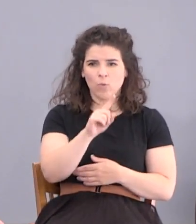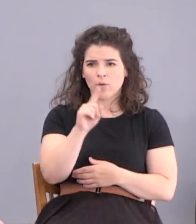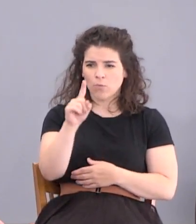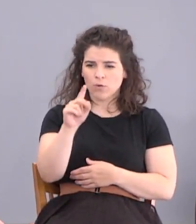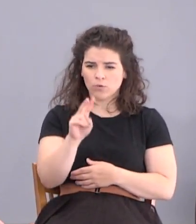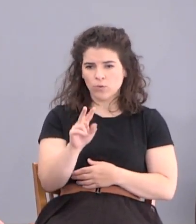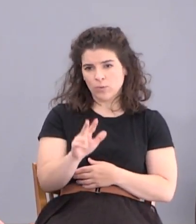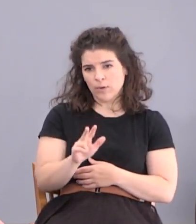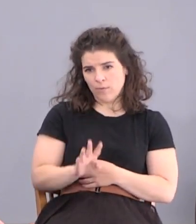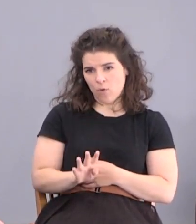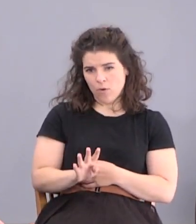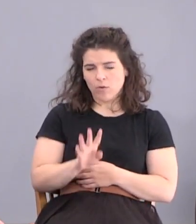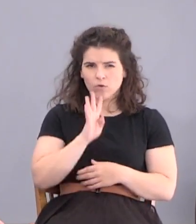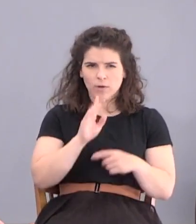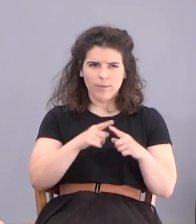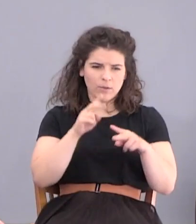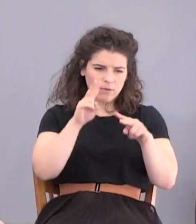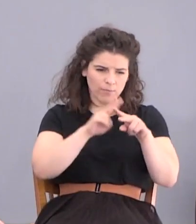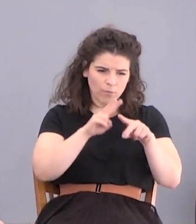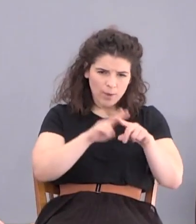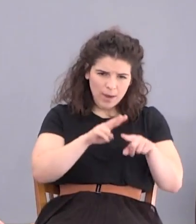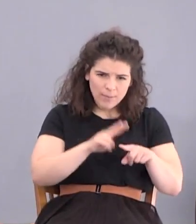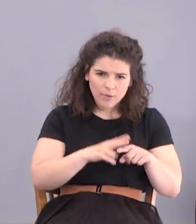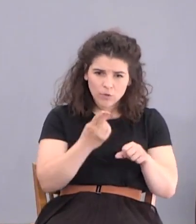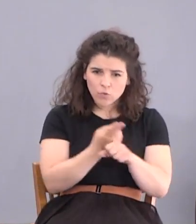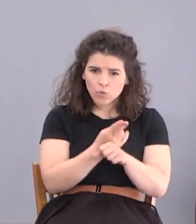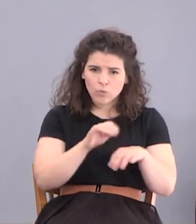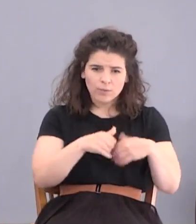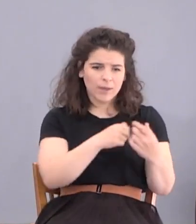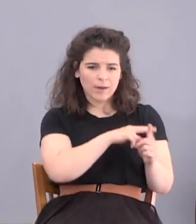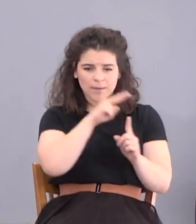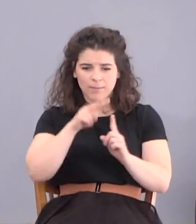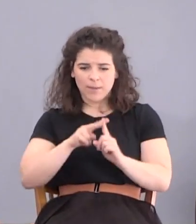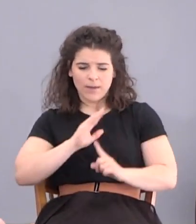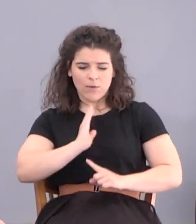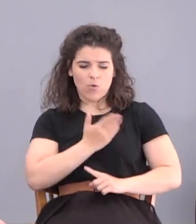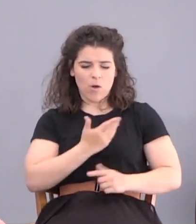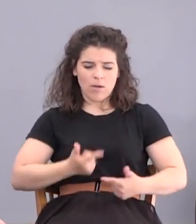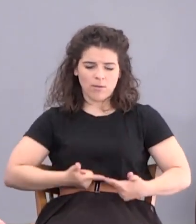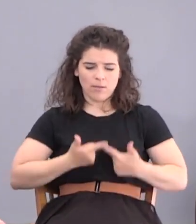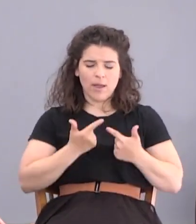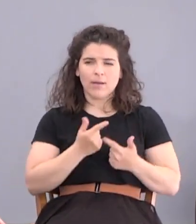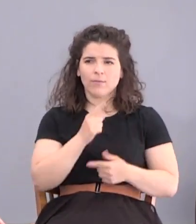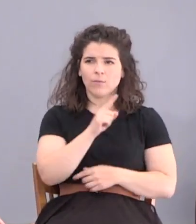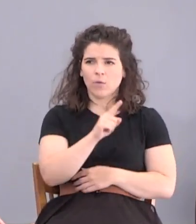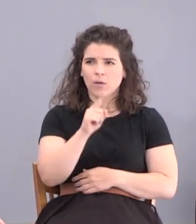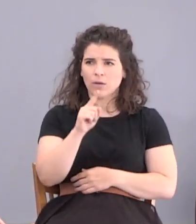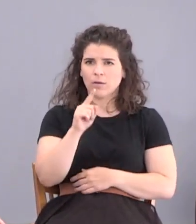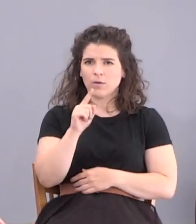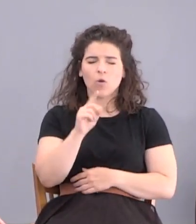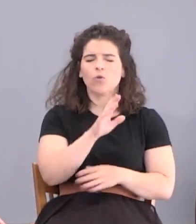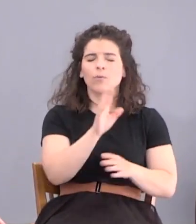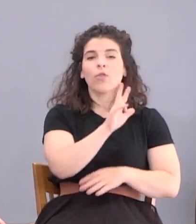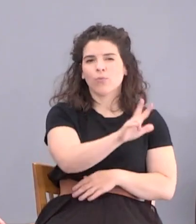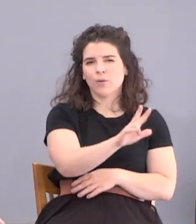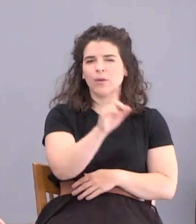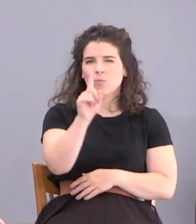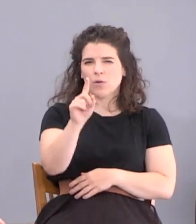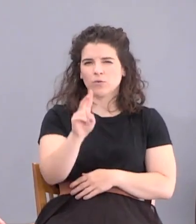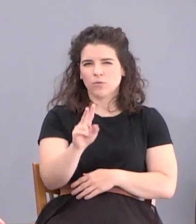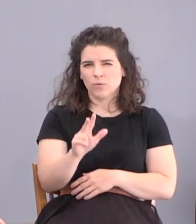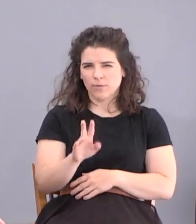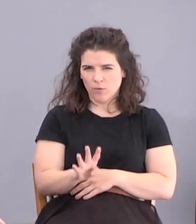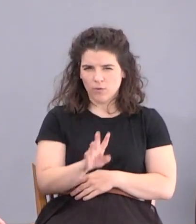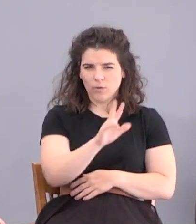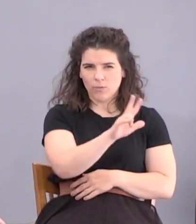some of the terms that are used here and how we can apply this in our lives. So let's start by reading the first four verses here of Colossians chapter 3. Start in